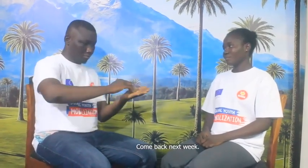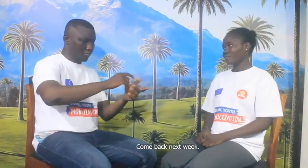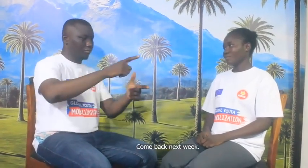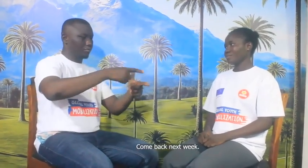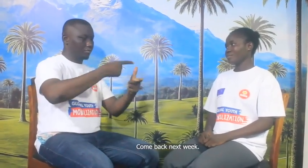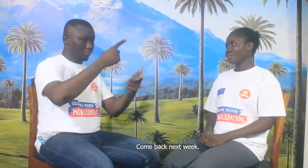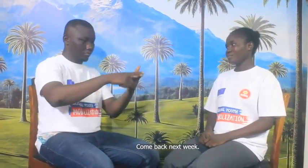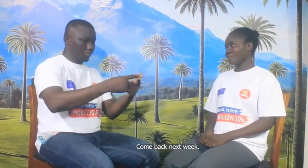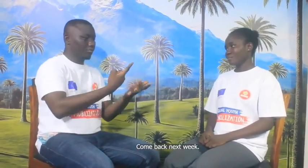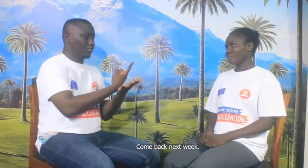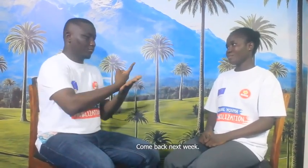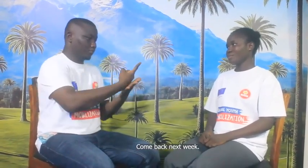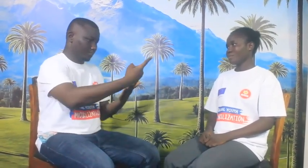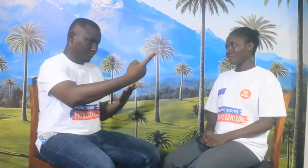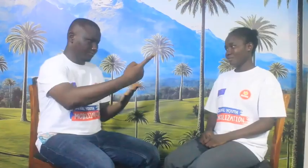Come back next week.